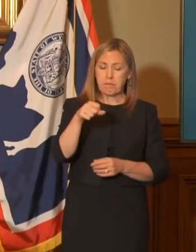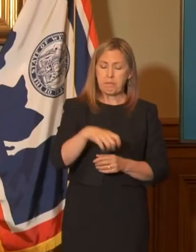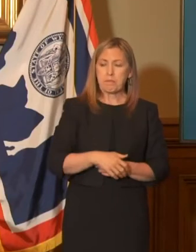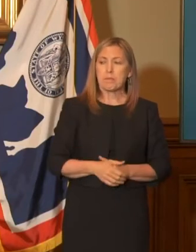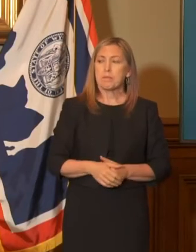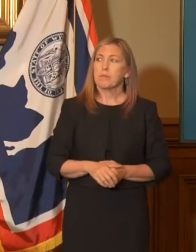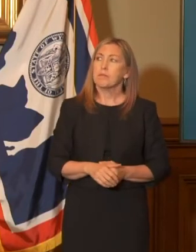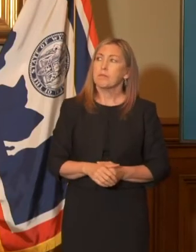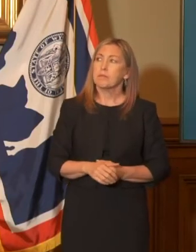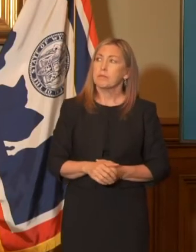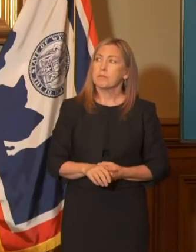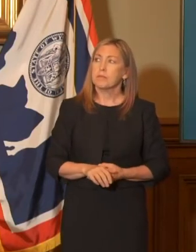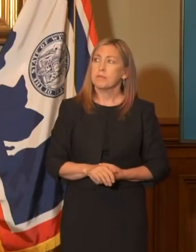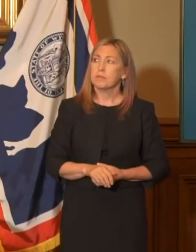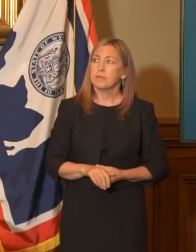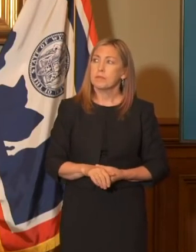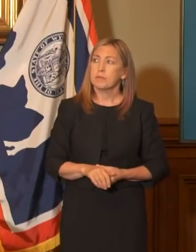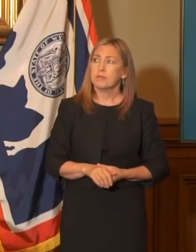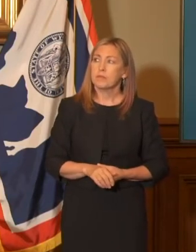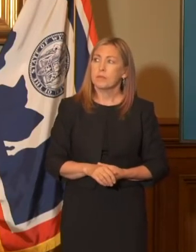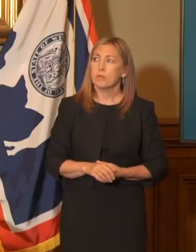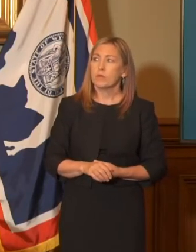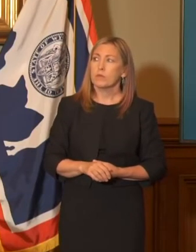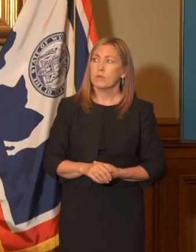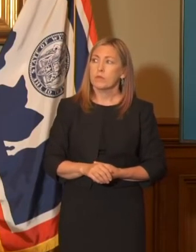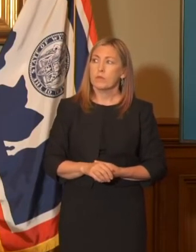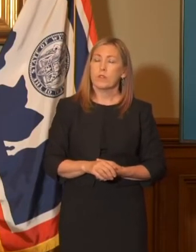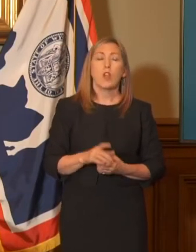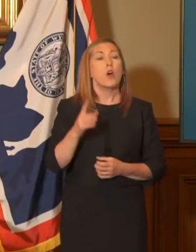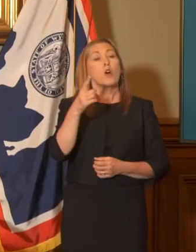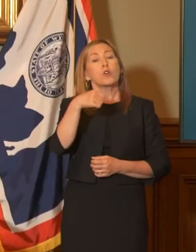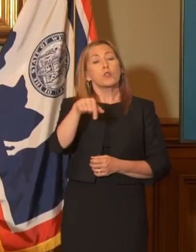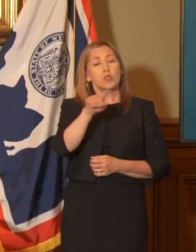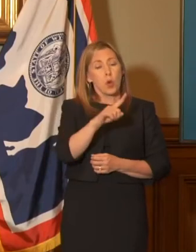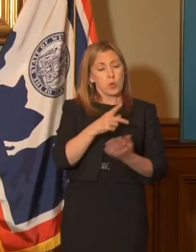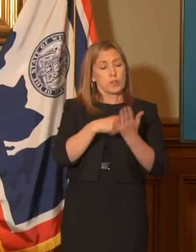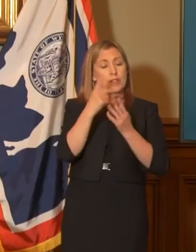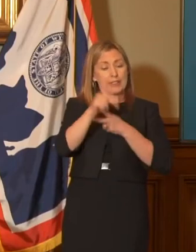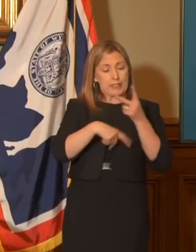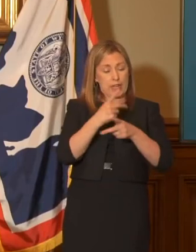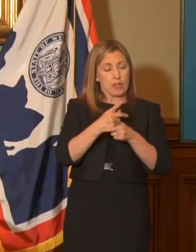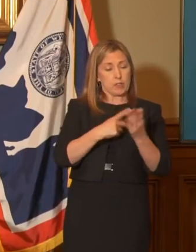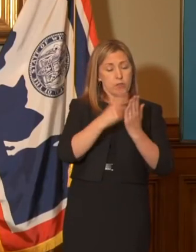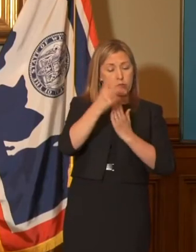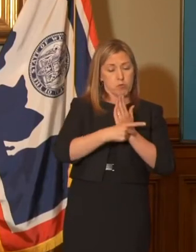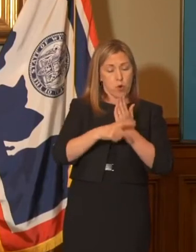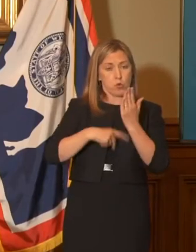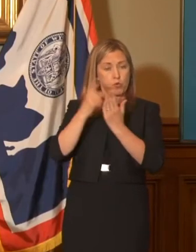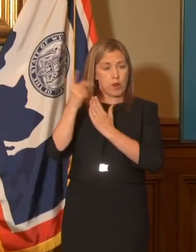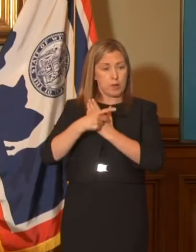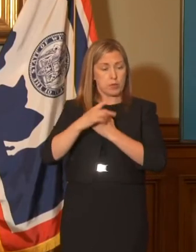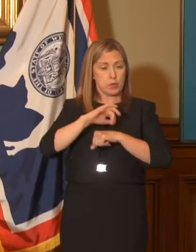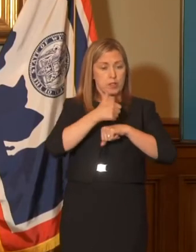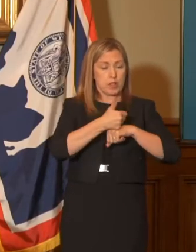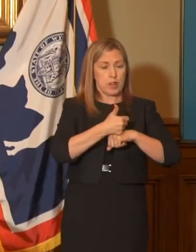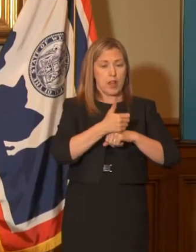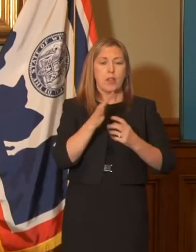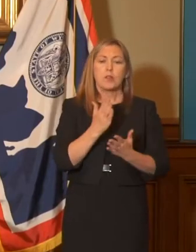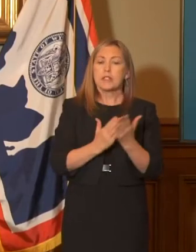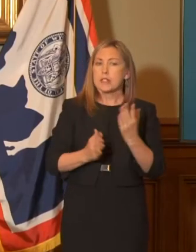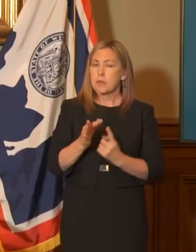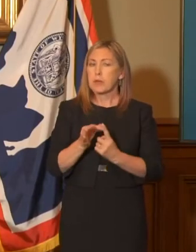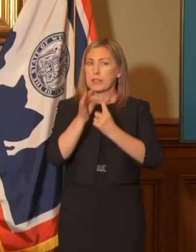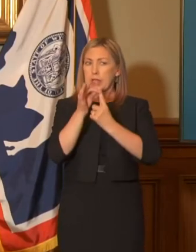And I have to say those are the kinds of programs that we have. There are some exceptions in the CARES